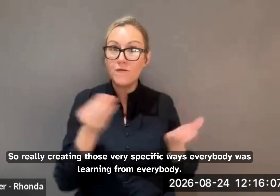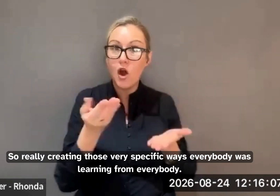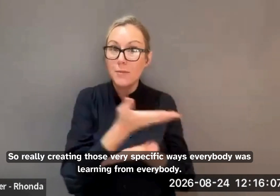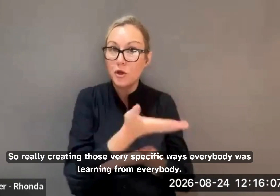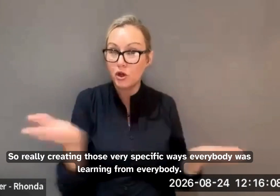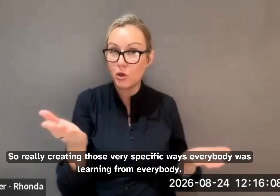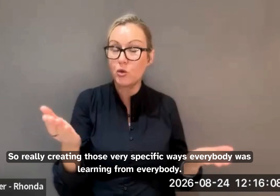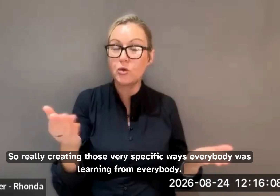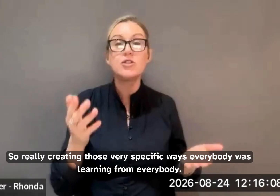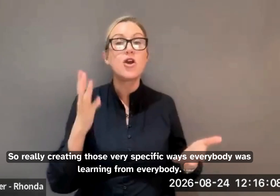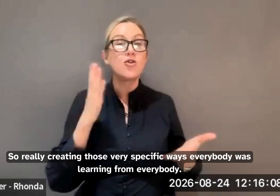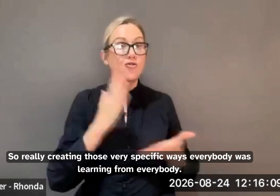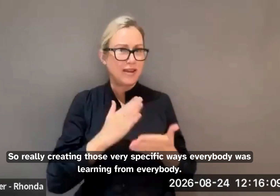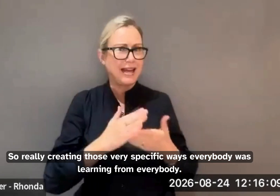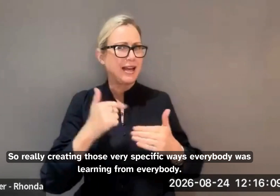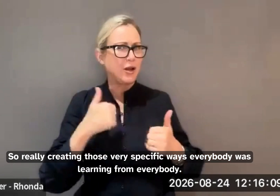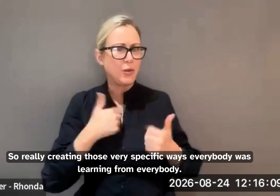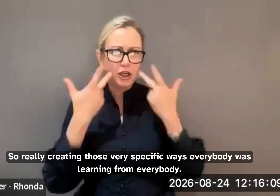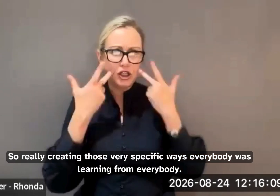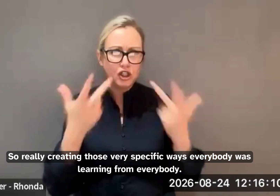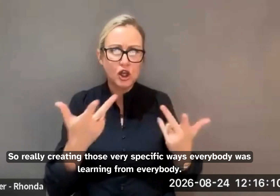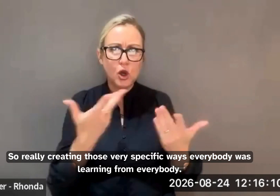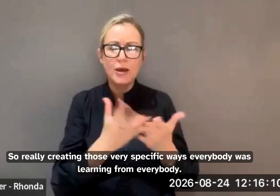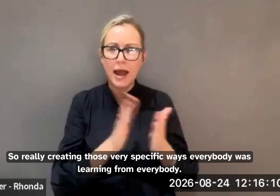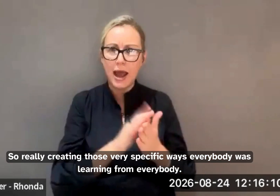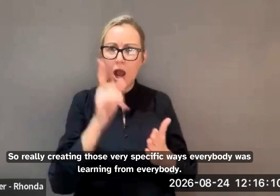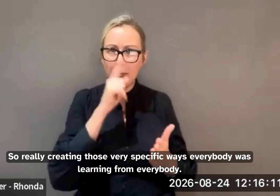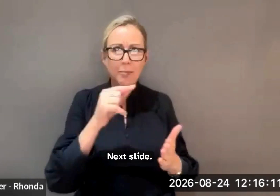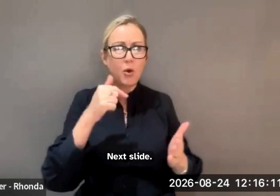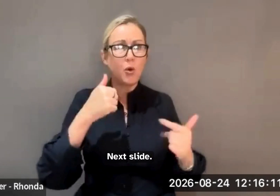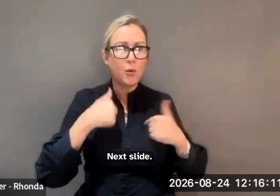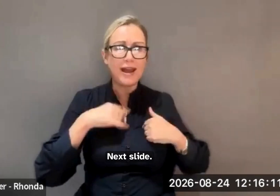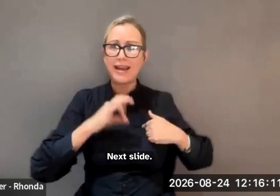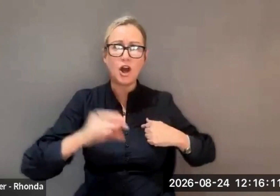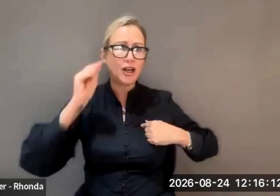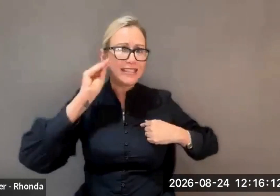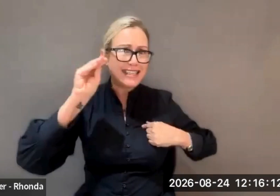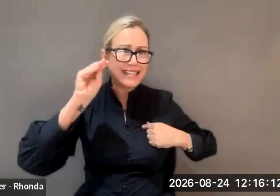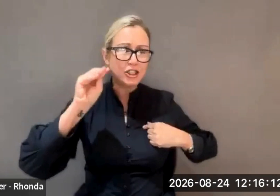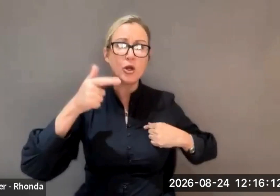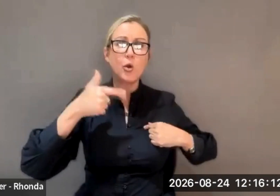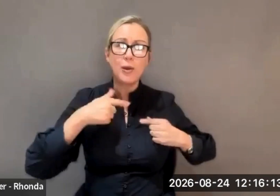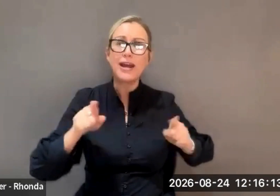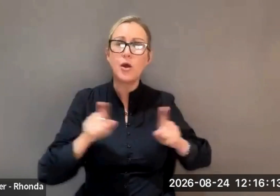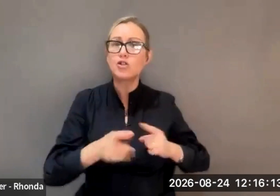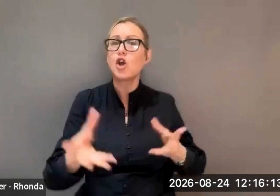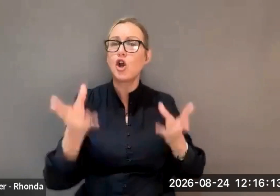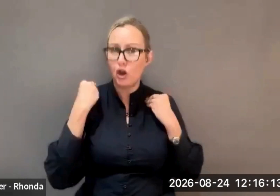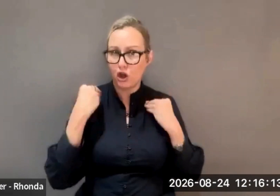creating those very specific ways everybody was learning from everybody. Next slide.